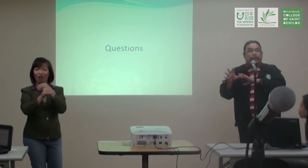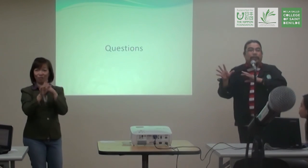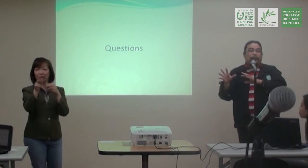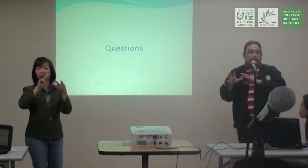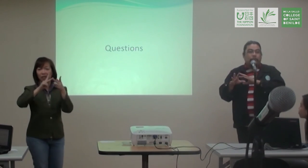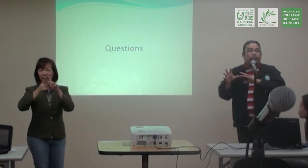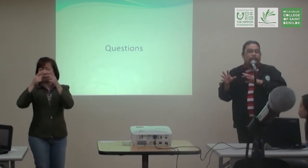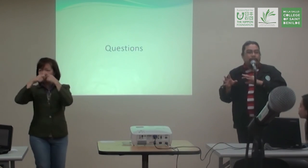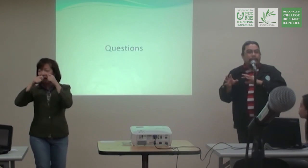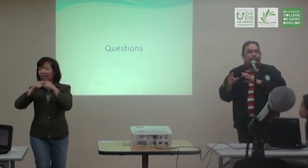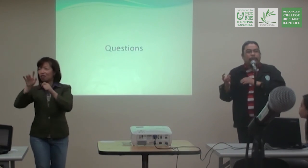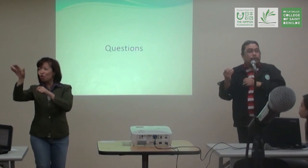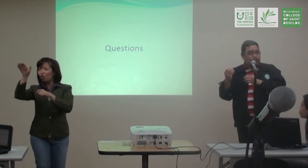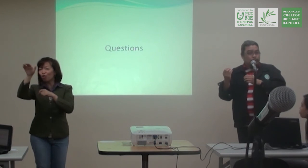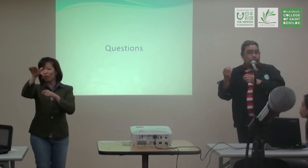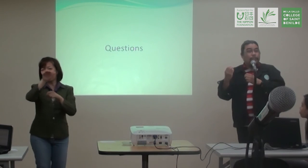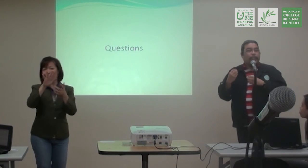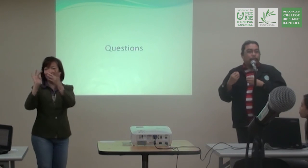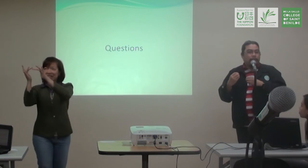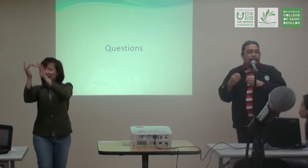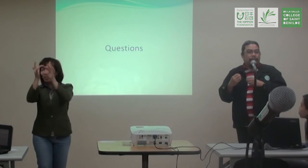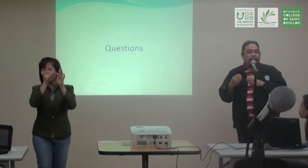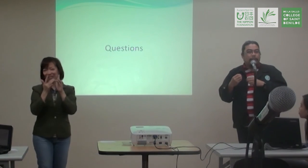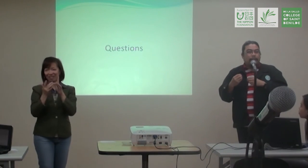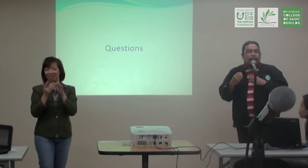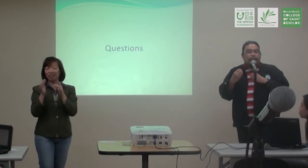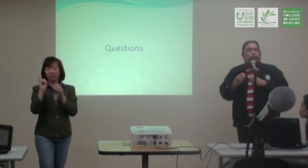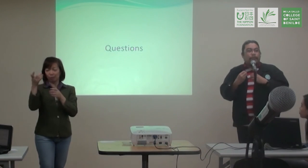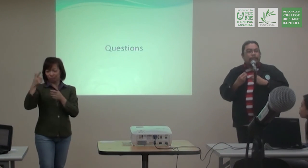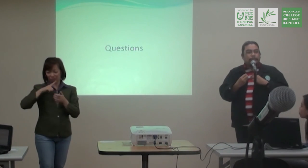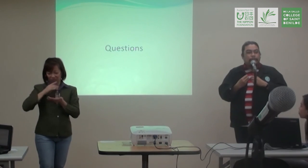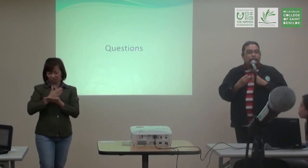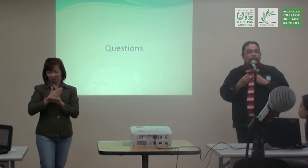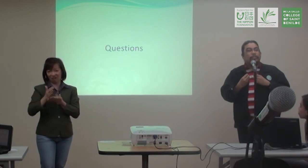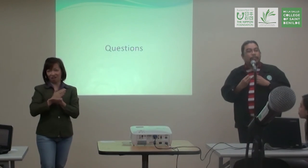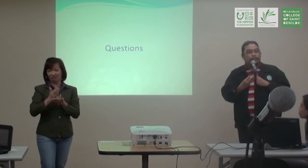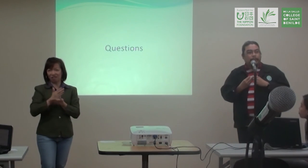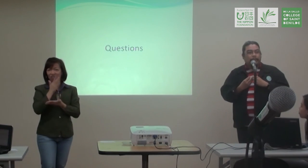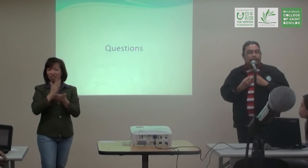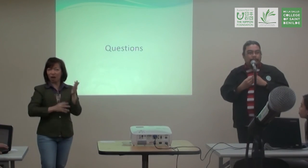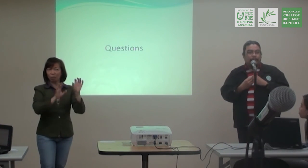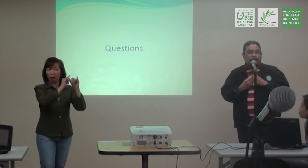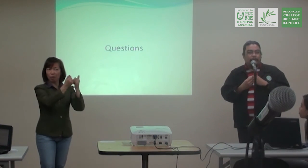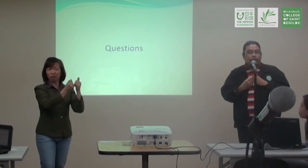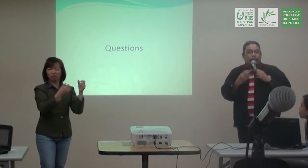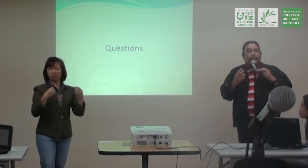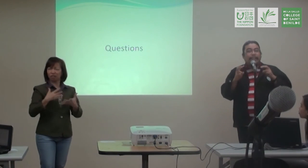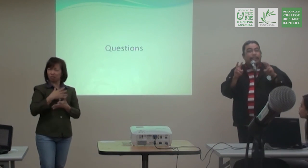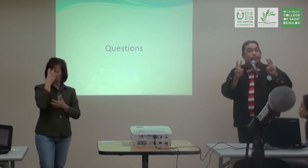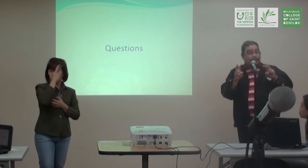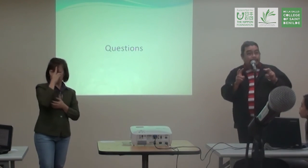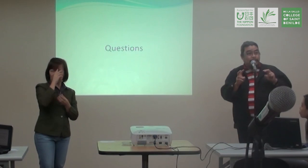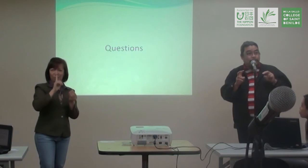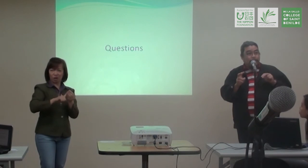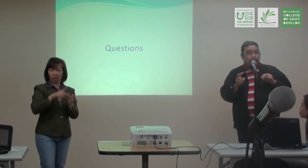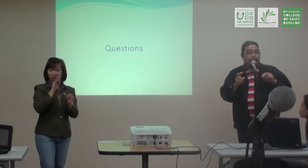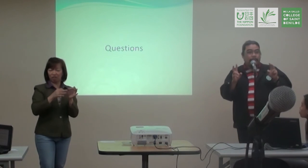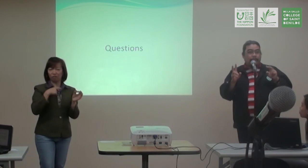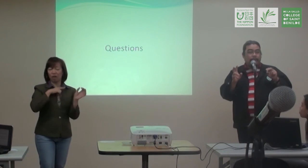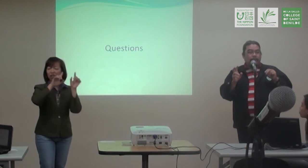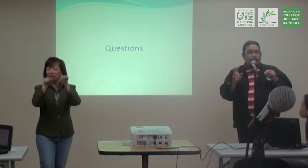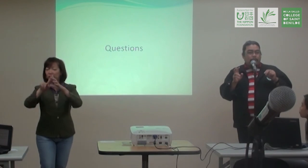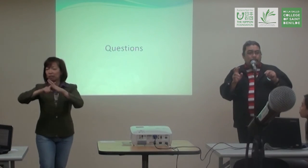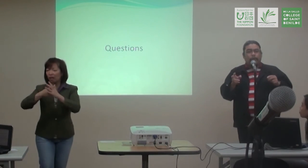so work opportunities. They also shared with us the fear of some of these companies that are really into